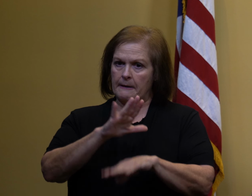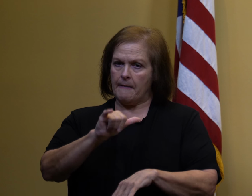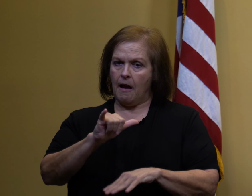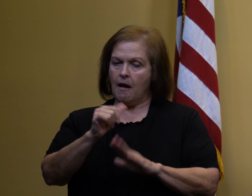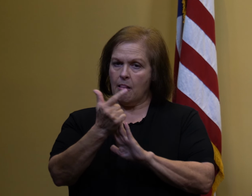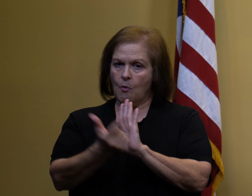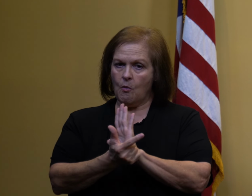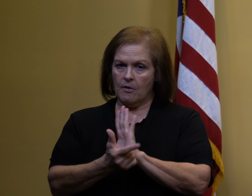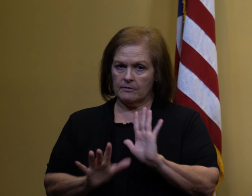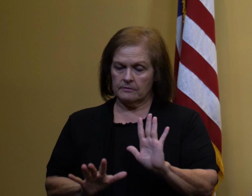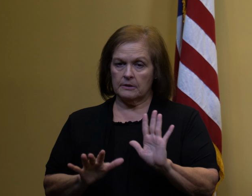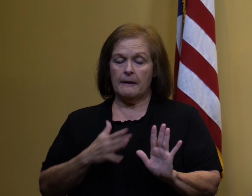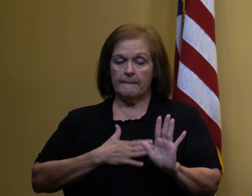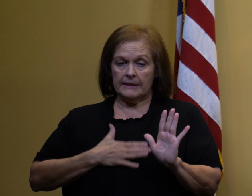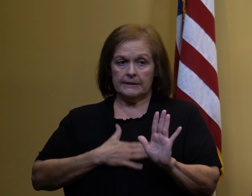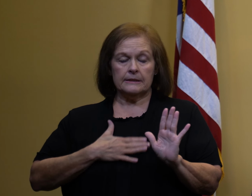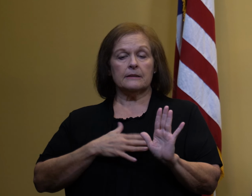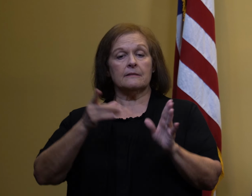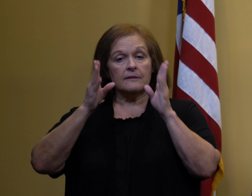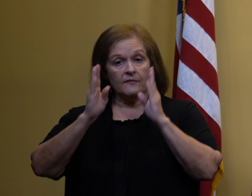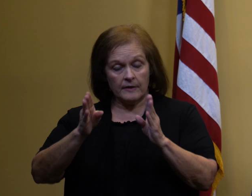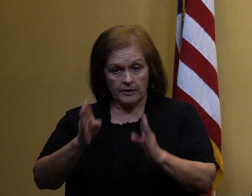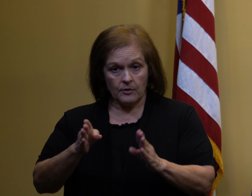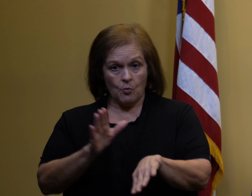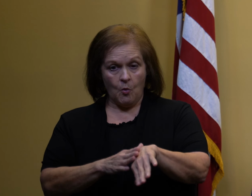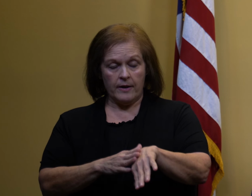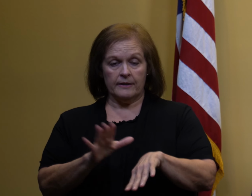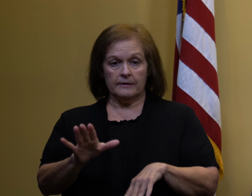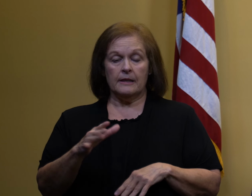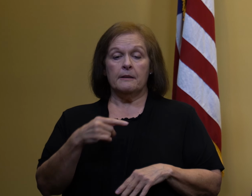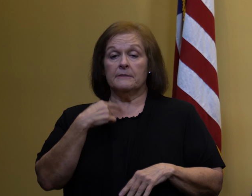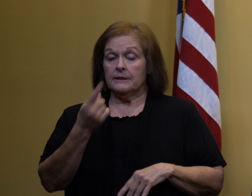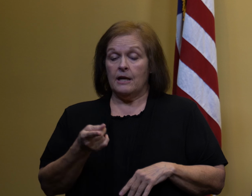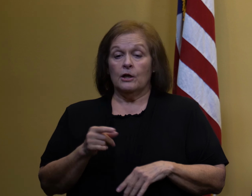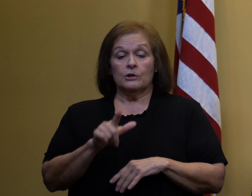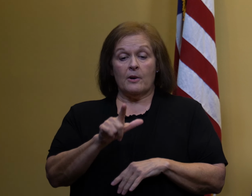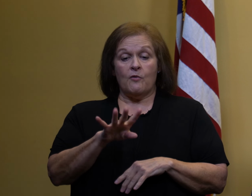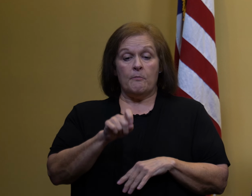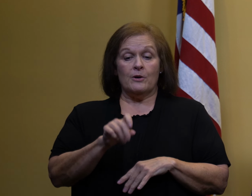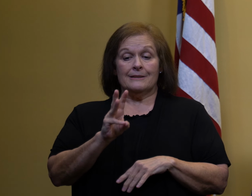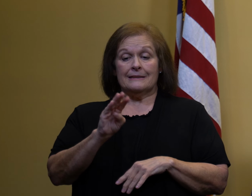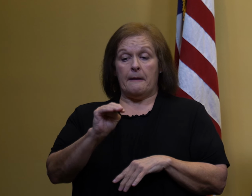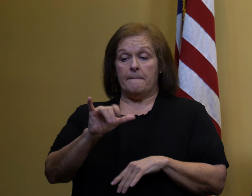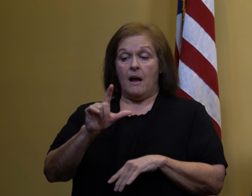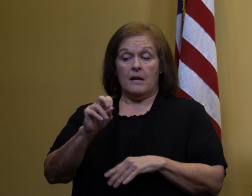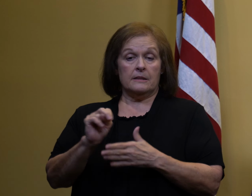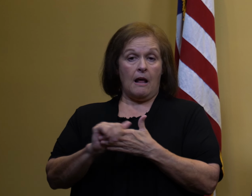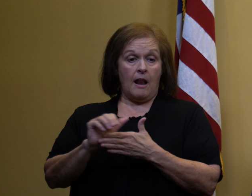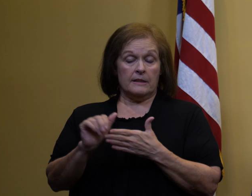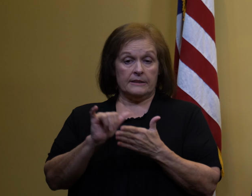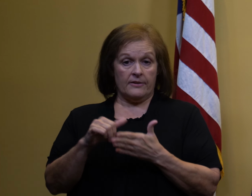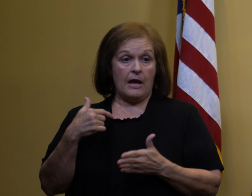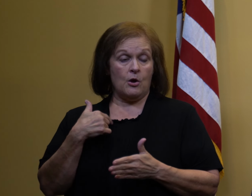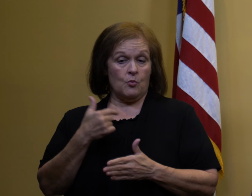law. Again, please heed the warnings. And let me tell you, $24.6 million that